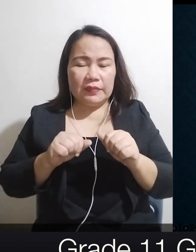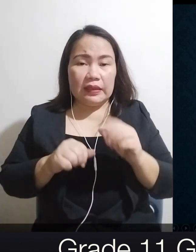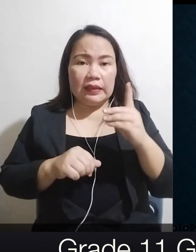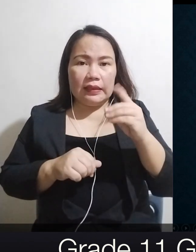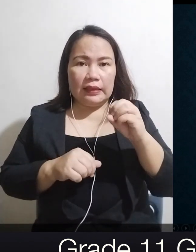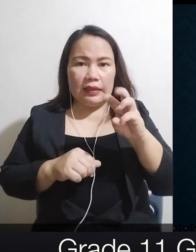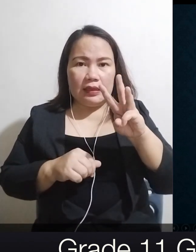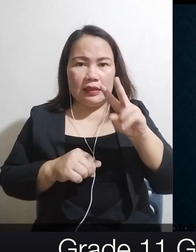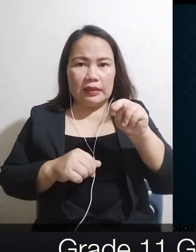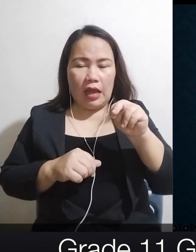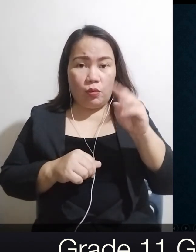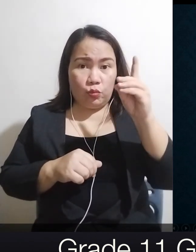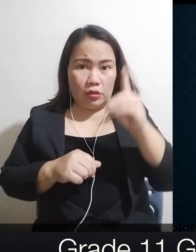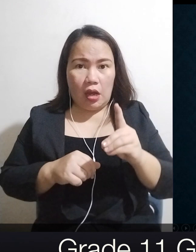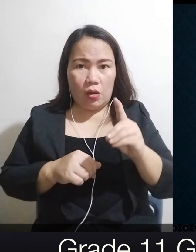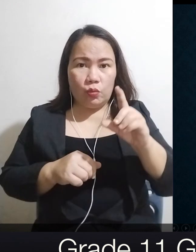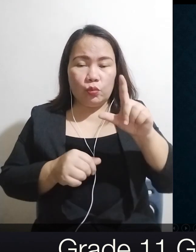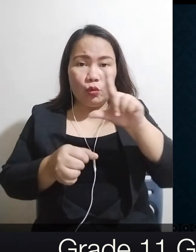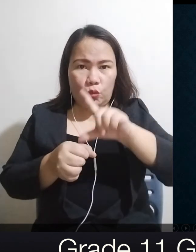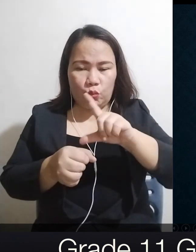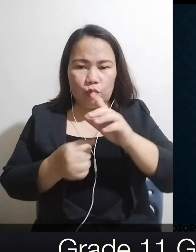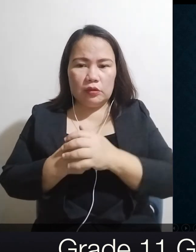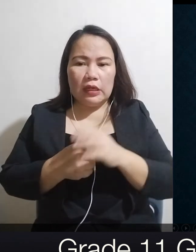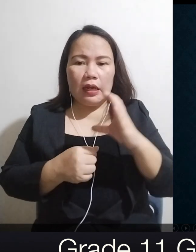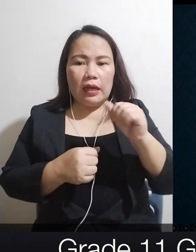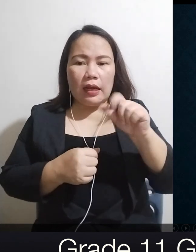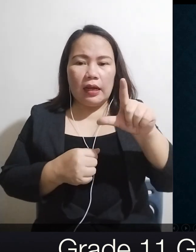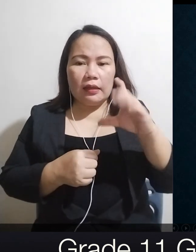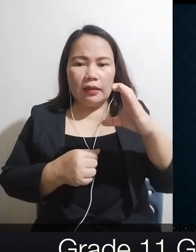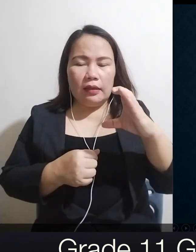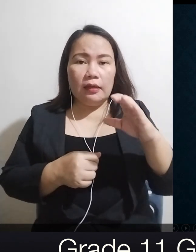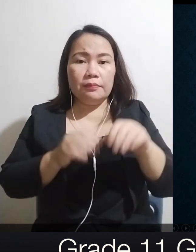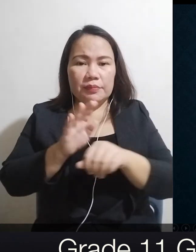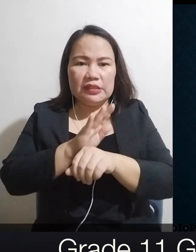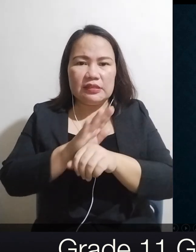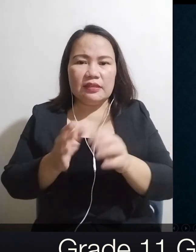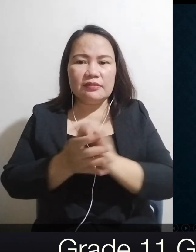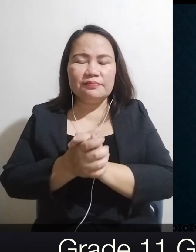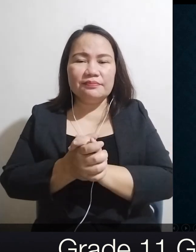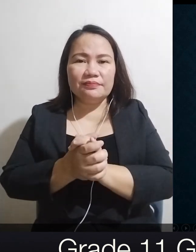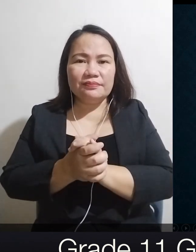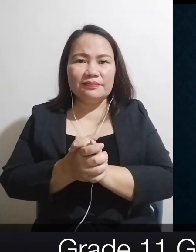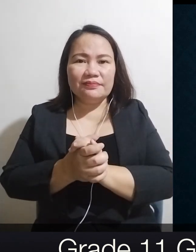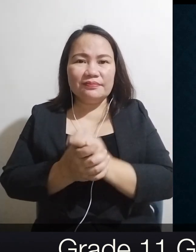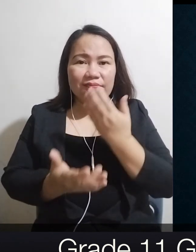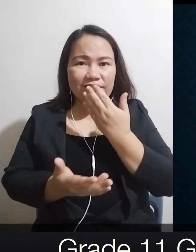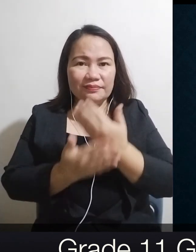ng scientific calculator nyo sa cellphone. So, you can download this, Calc Business.